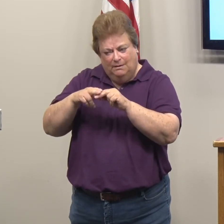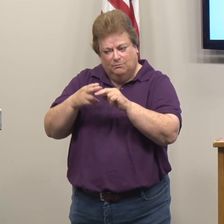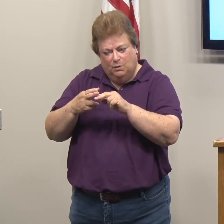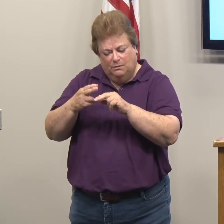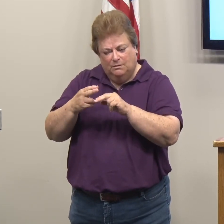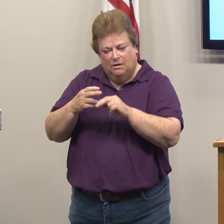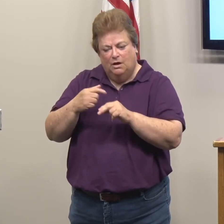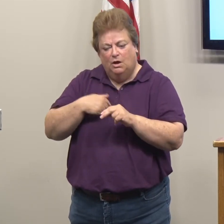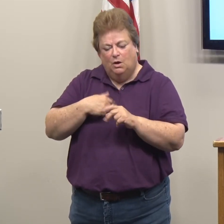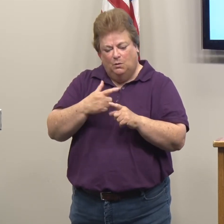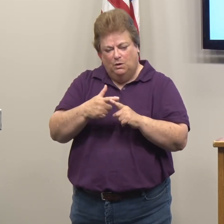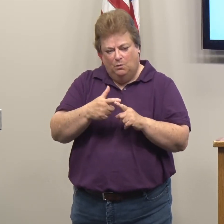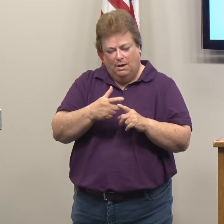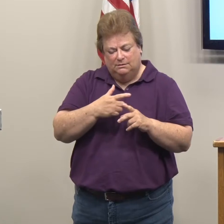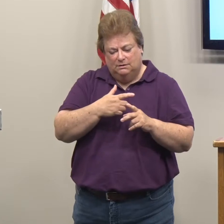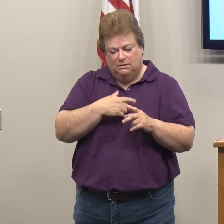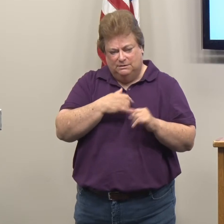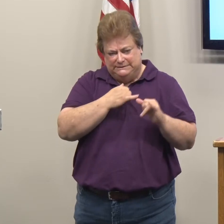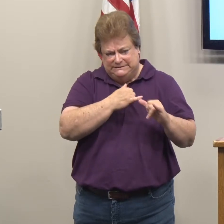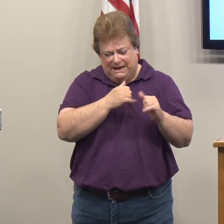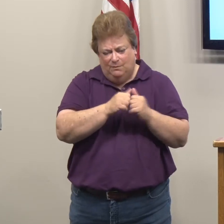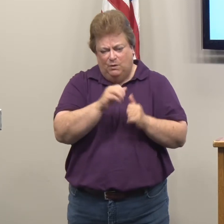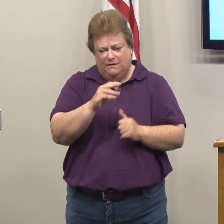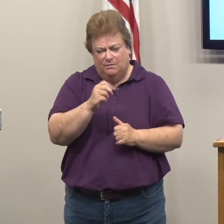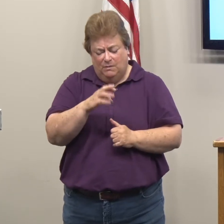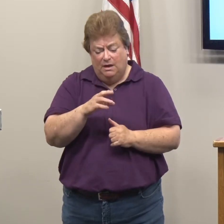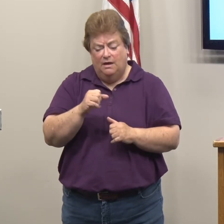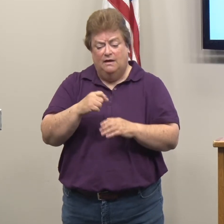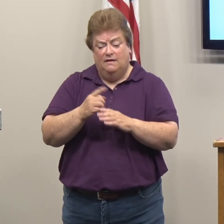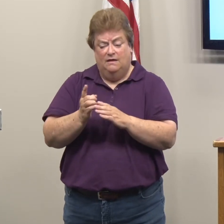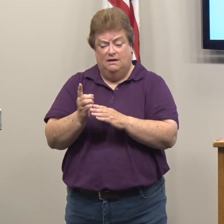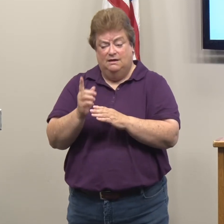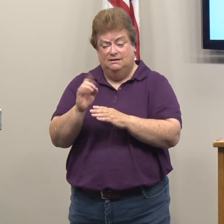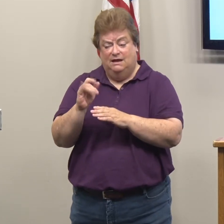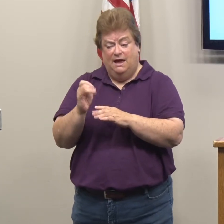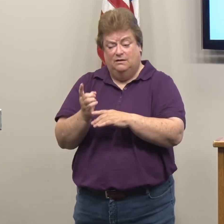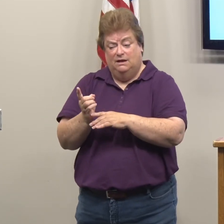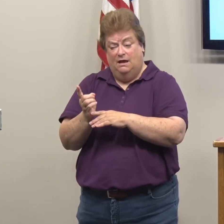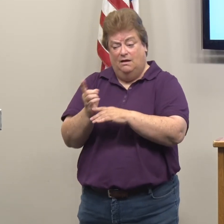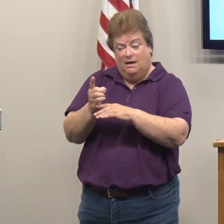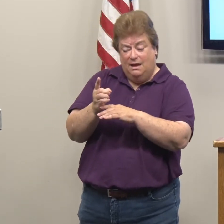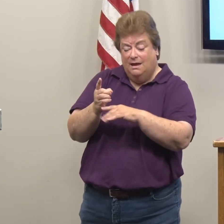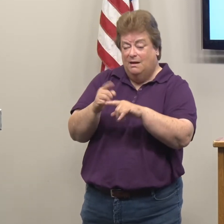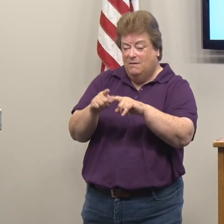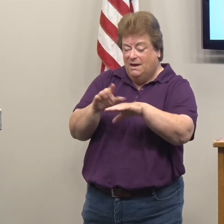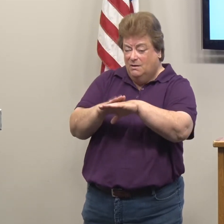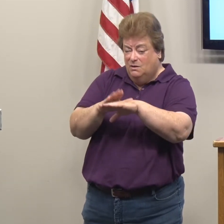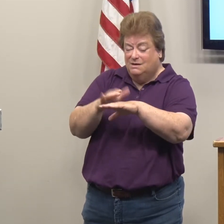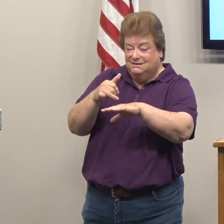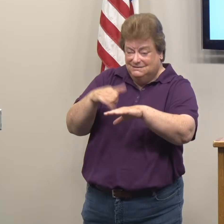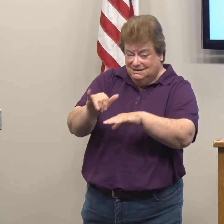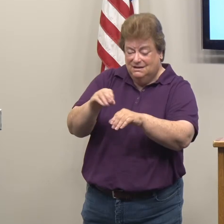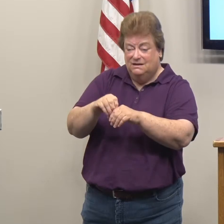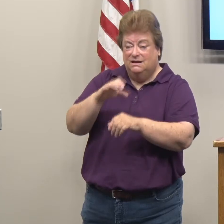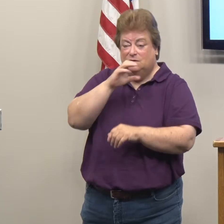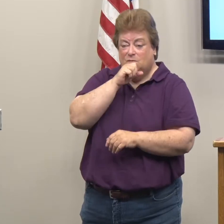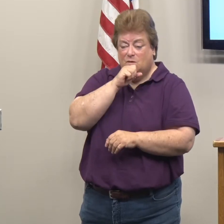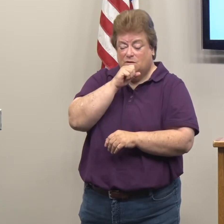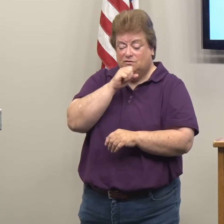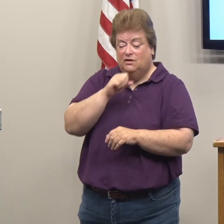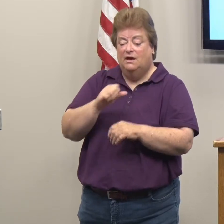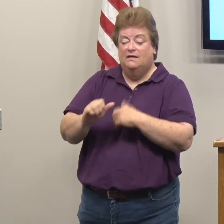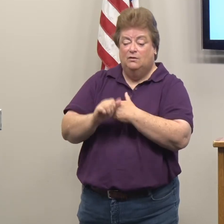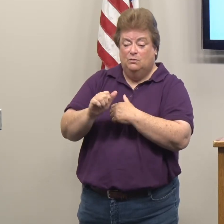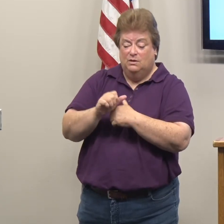the mayor in emphasizing that while the dial has moved, we are still in orange, and the risk of spread